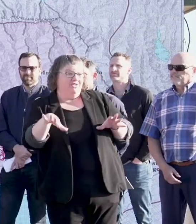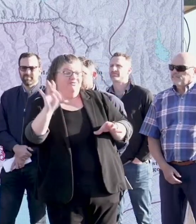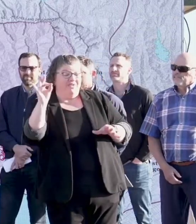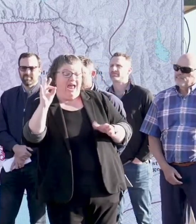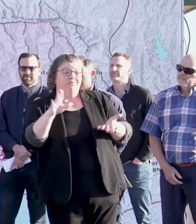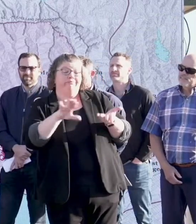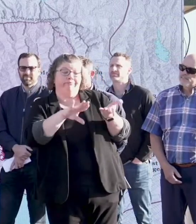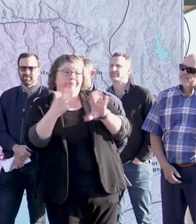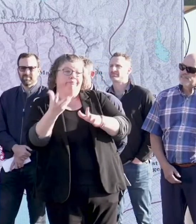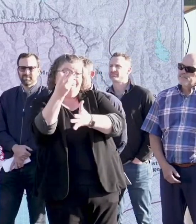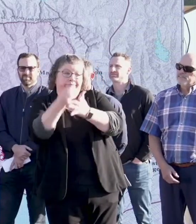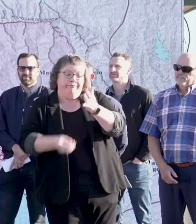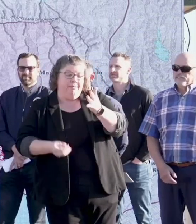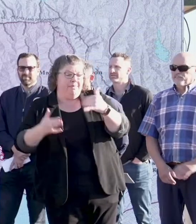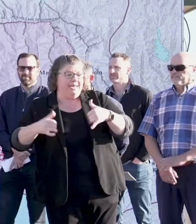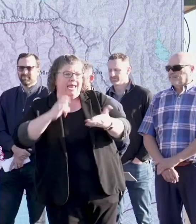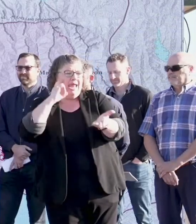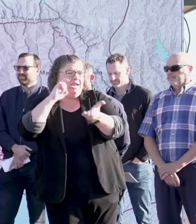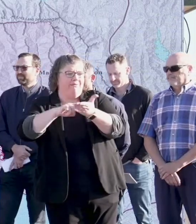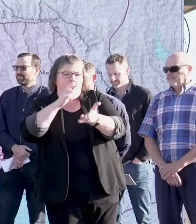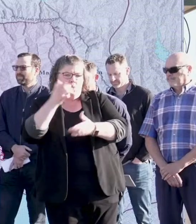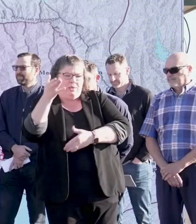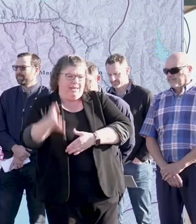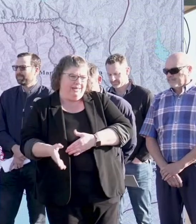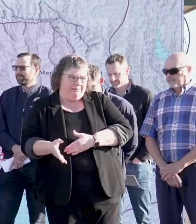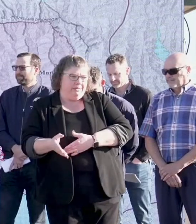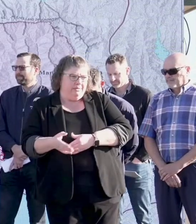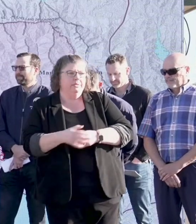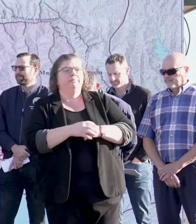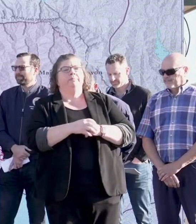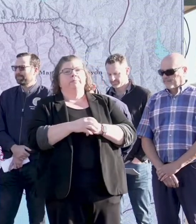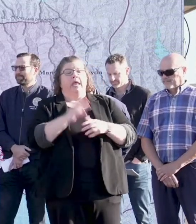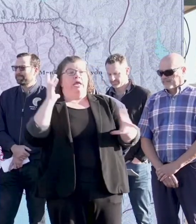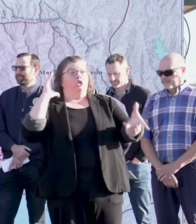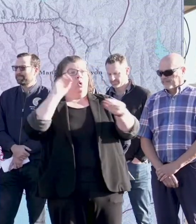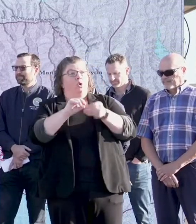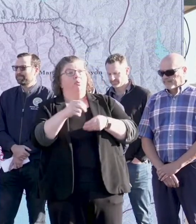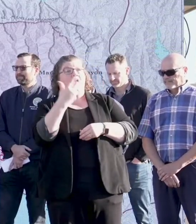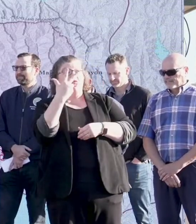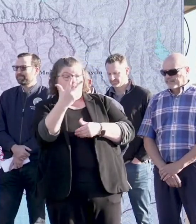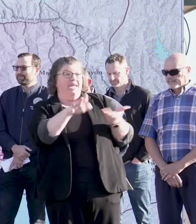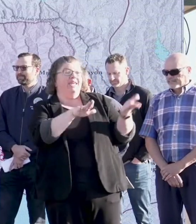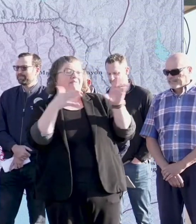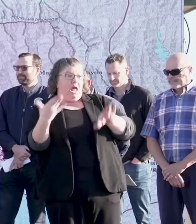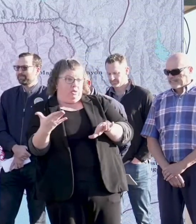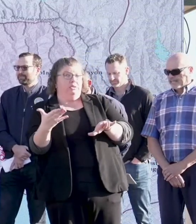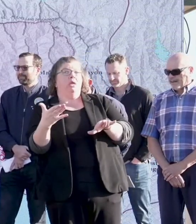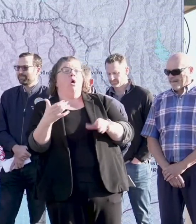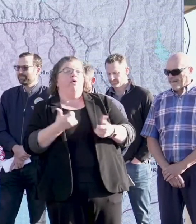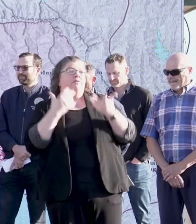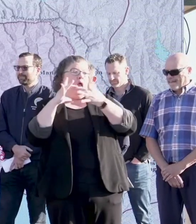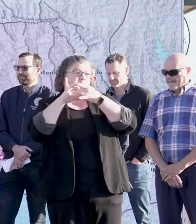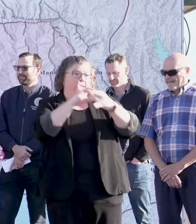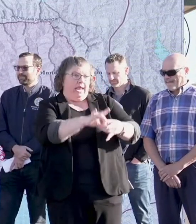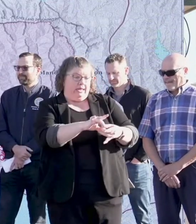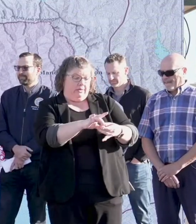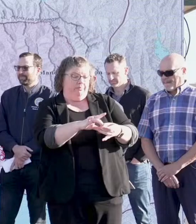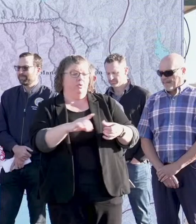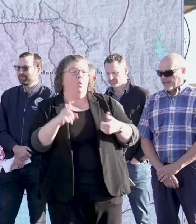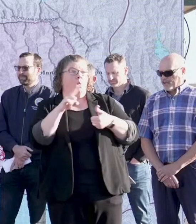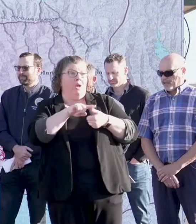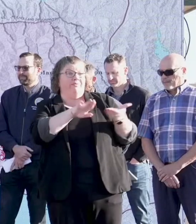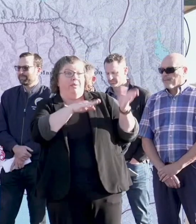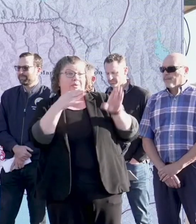yet been positively identified. In total, 3 fatalities fire-related. 1 of the fatalities died